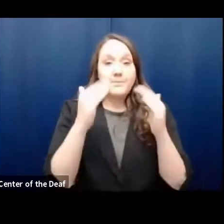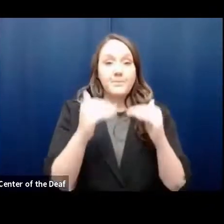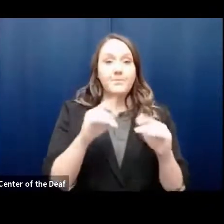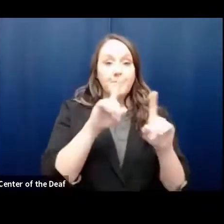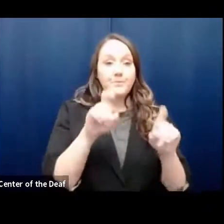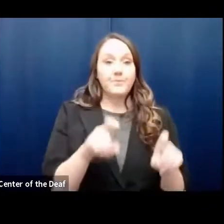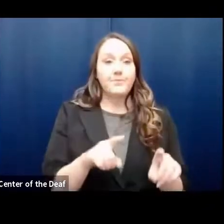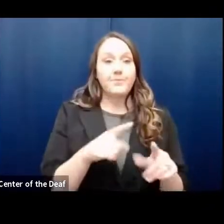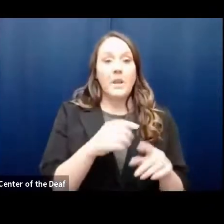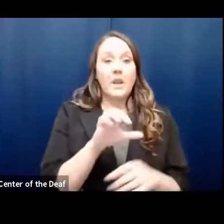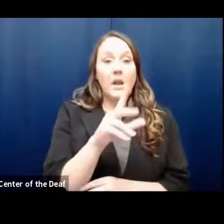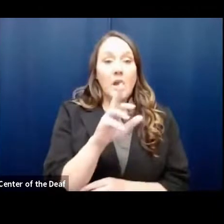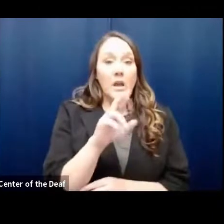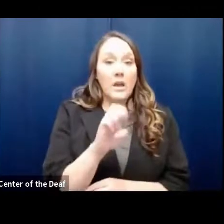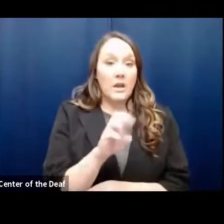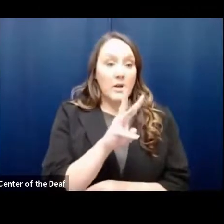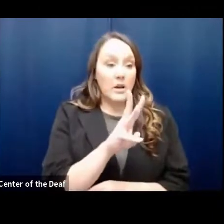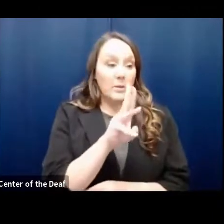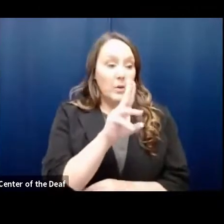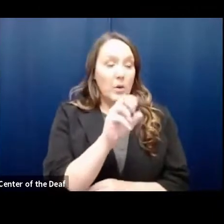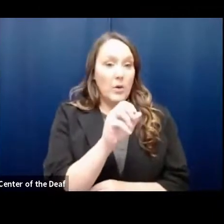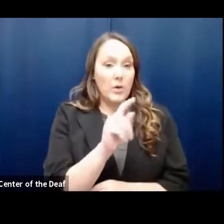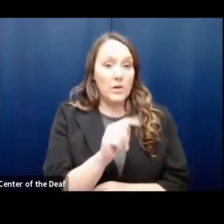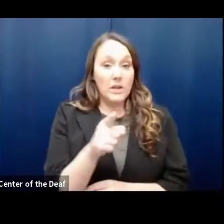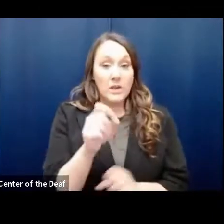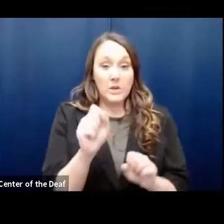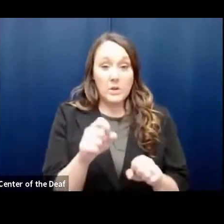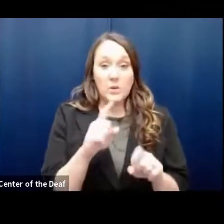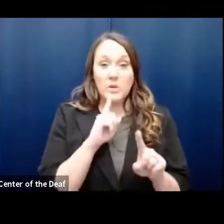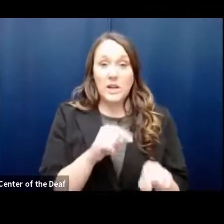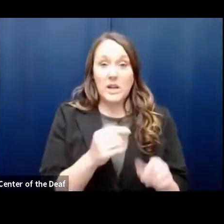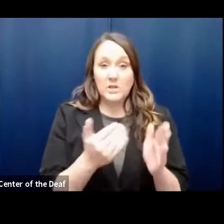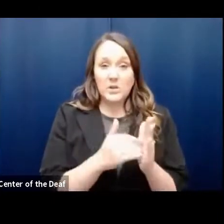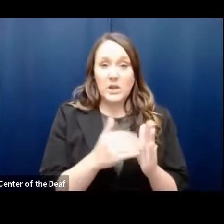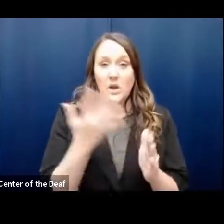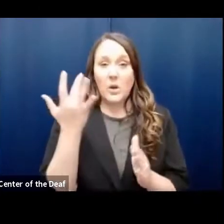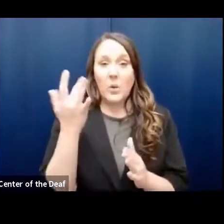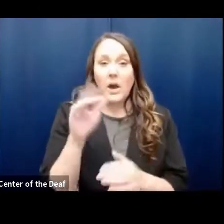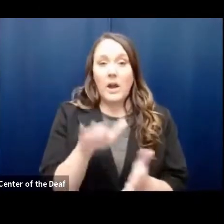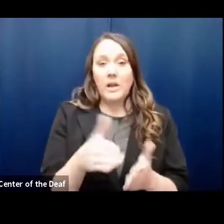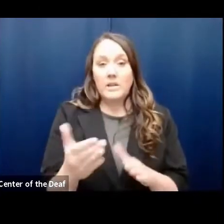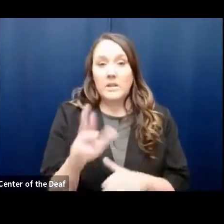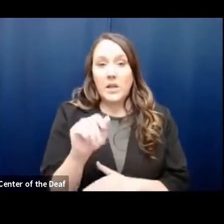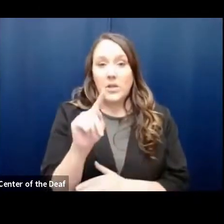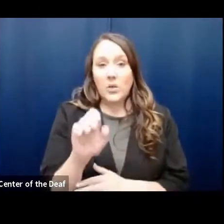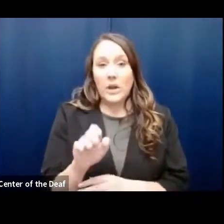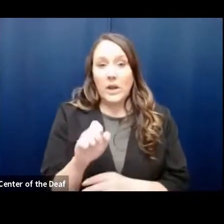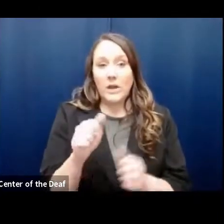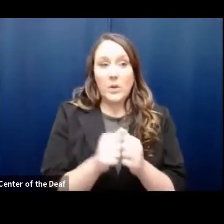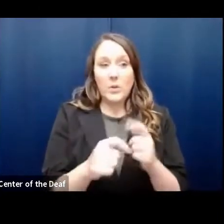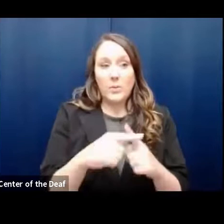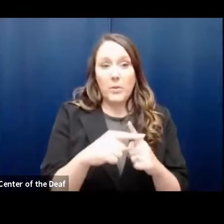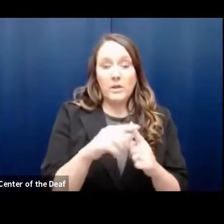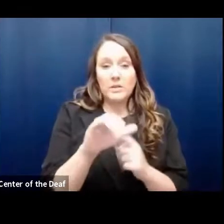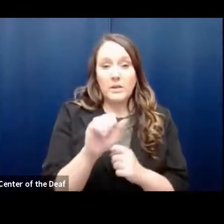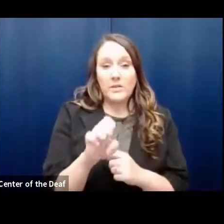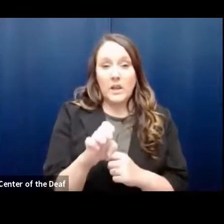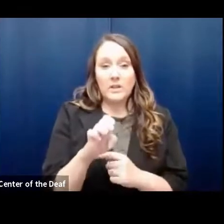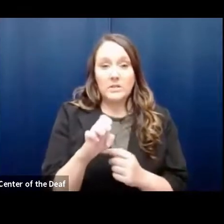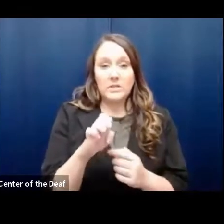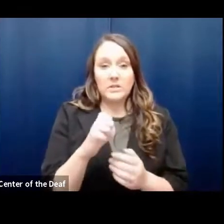have is from Claire with WUOT. She'd like you to please re-answer why the death rate among positive cases is going up, because it cut out mid-answer.